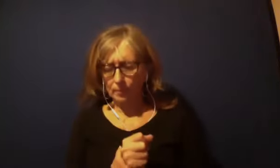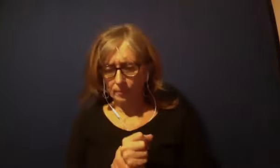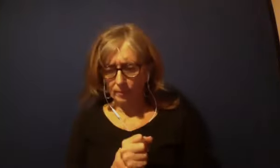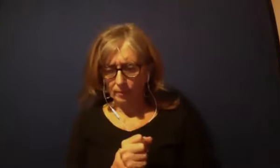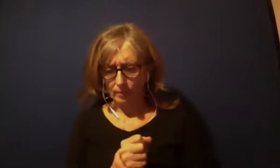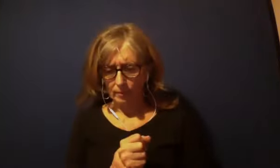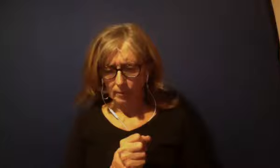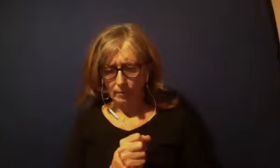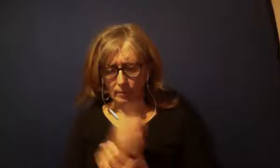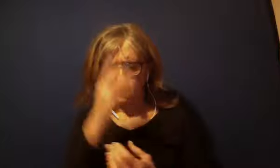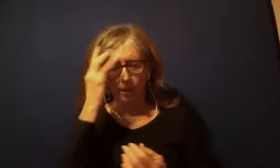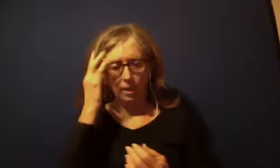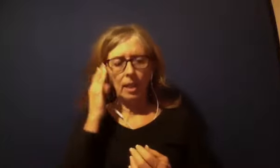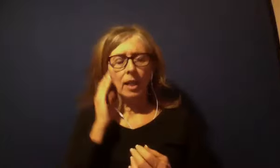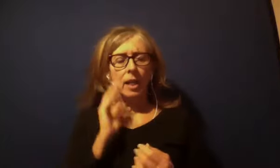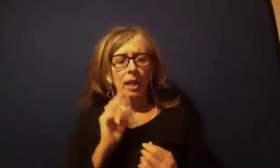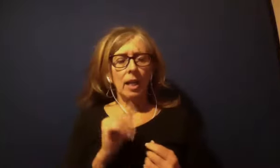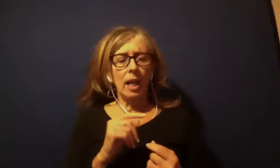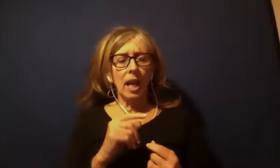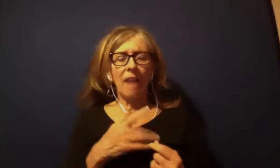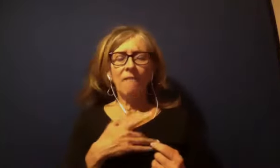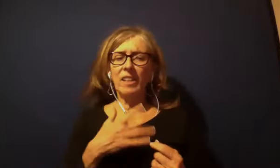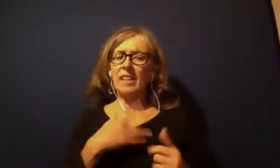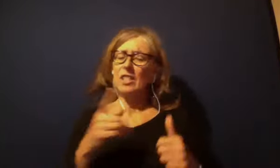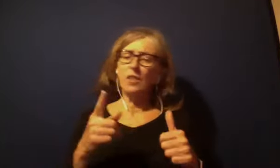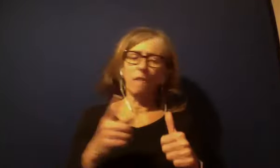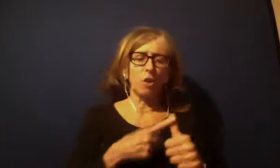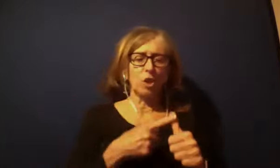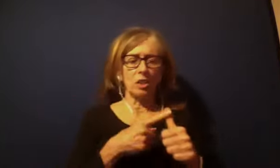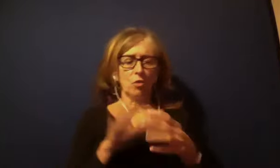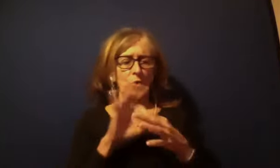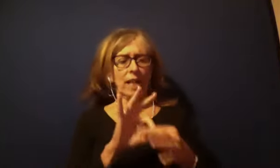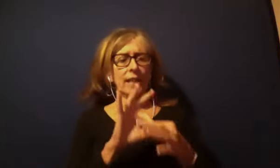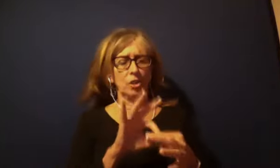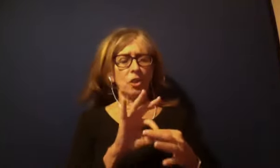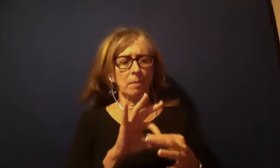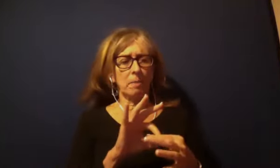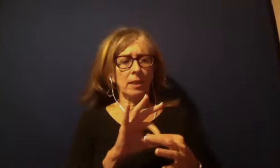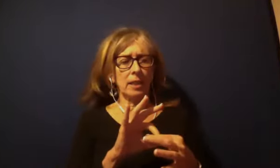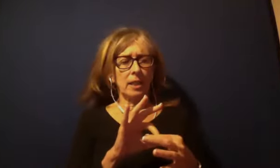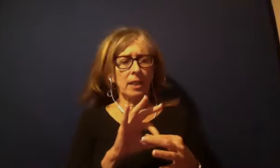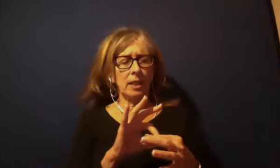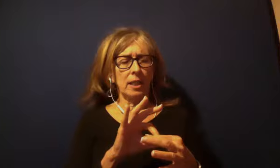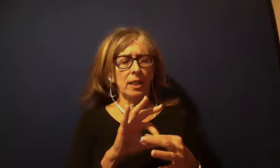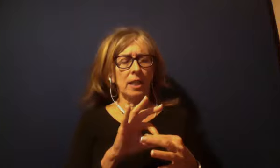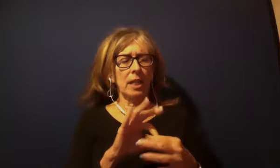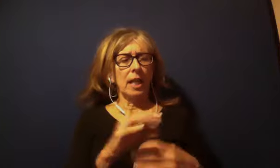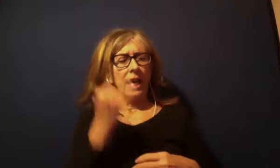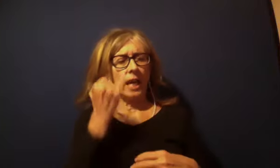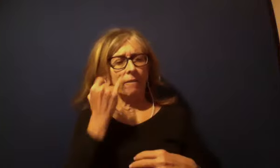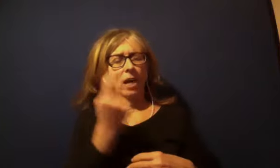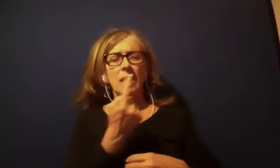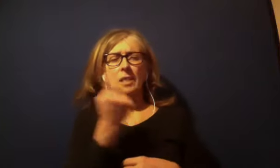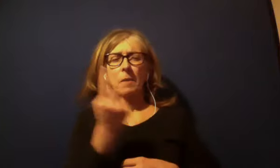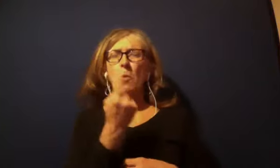first relationship that was honest and pure and true intimacy with someone that there's that level of real attachment and real love for them